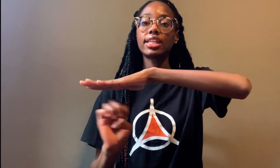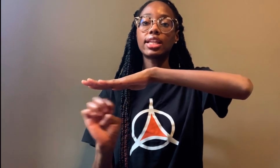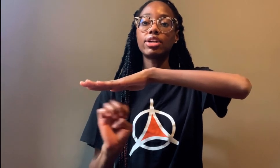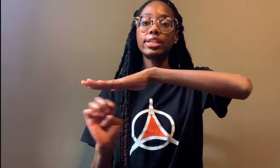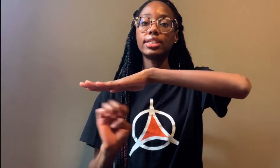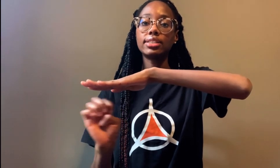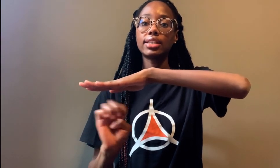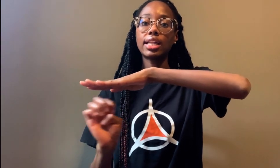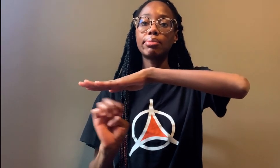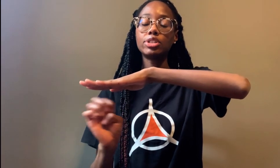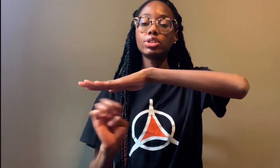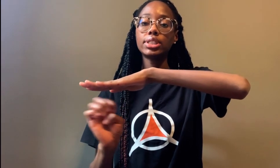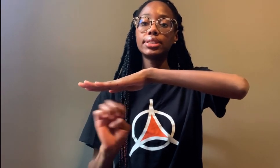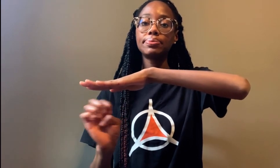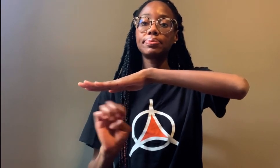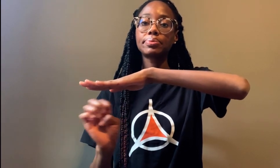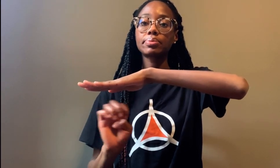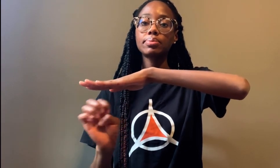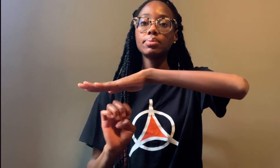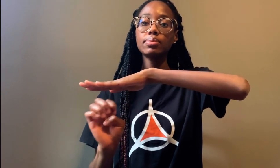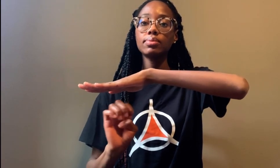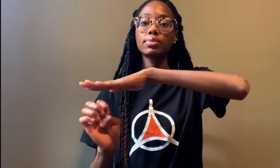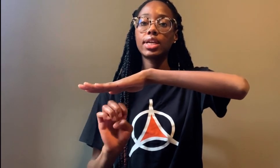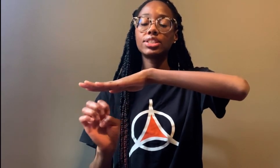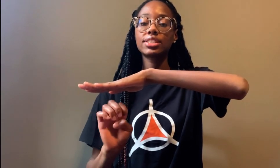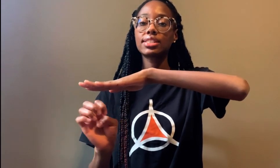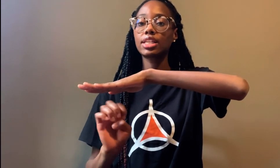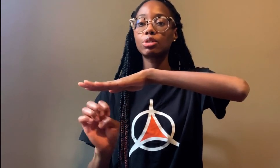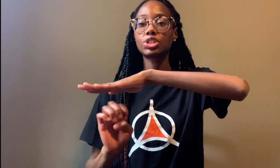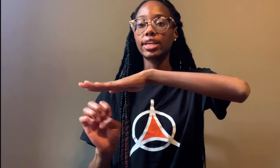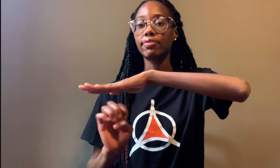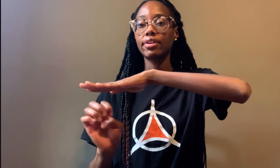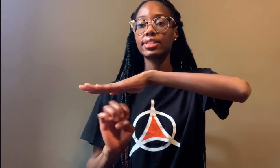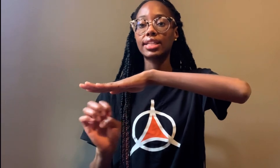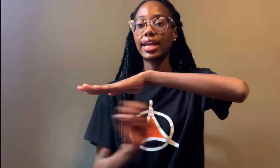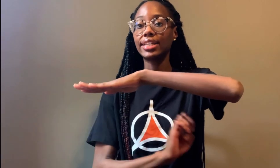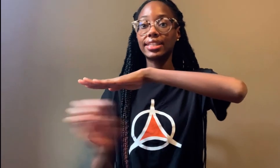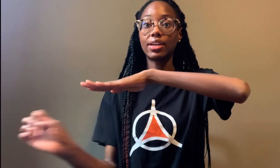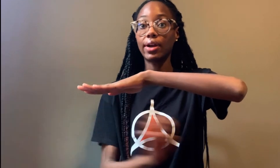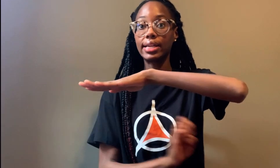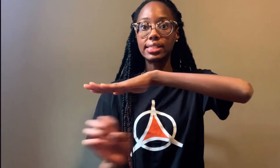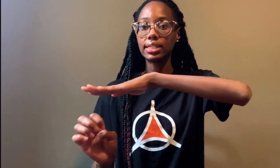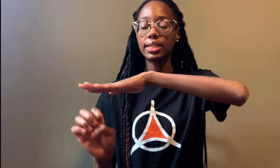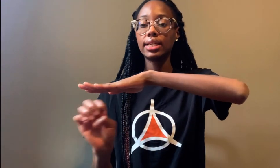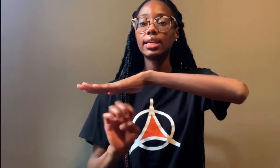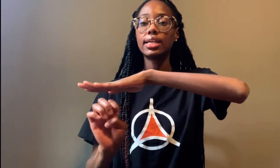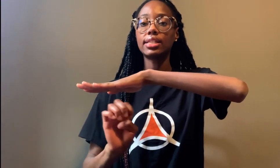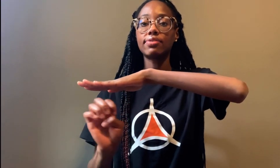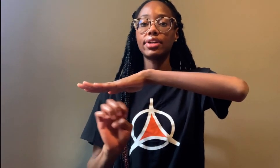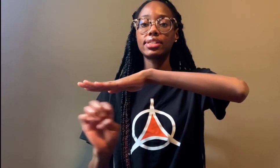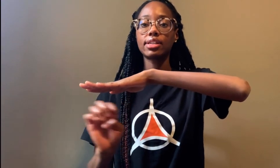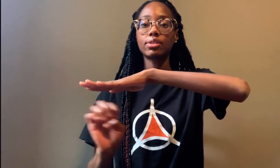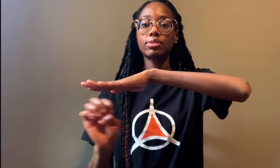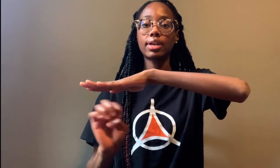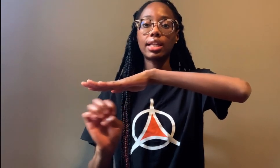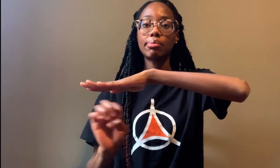letter E. Elementary, it's just a subtle shake, very slight, nothing crazy. It's very subtle.